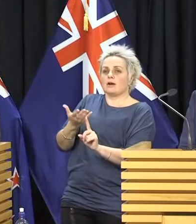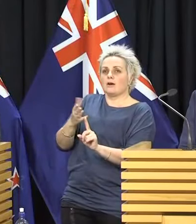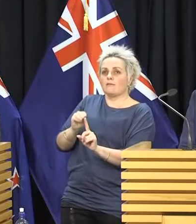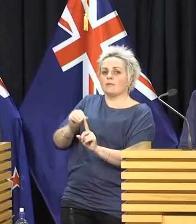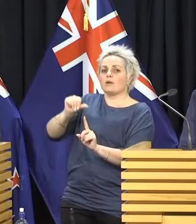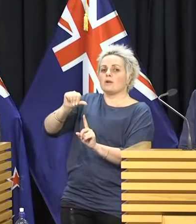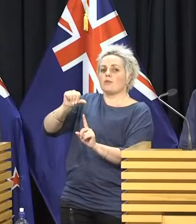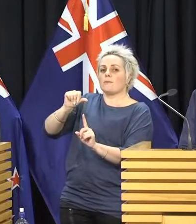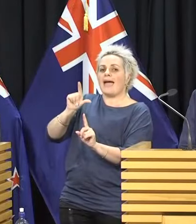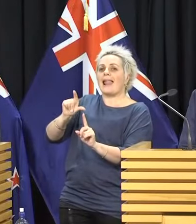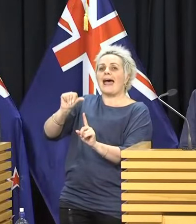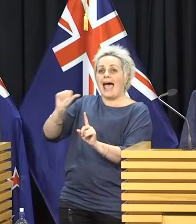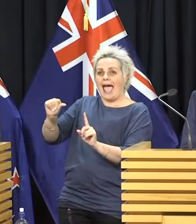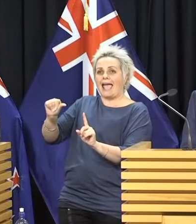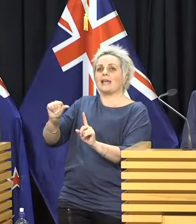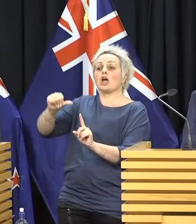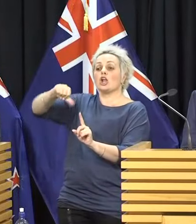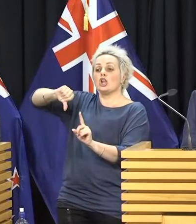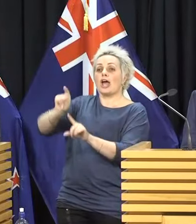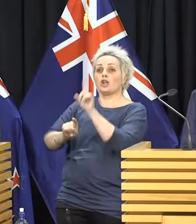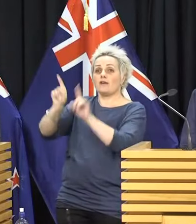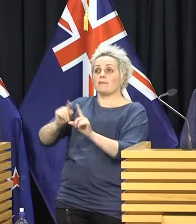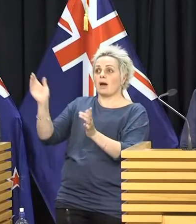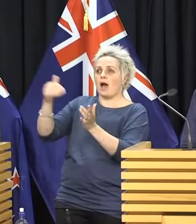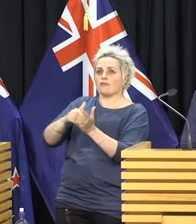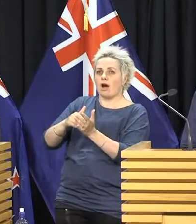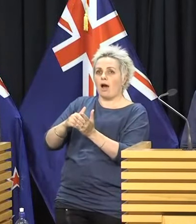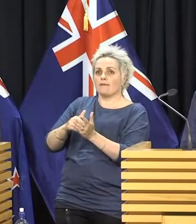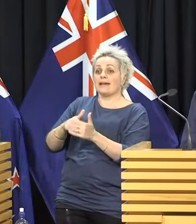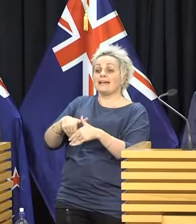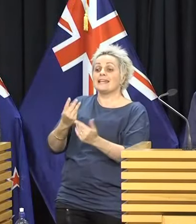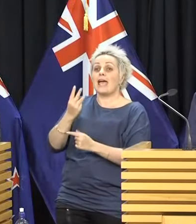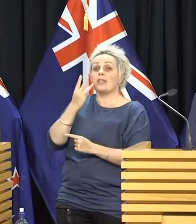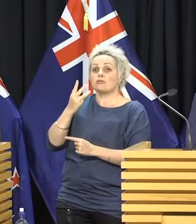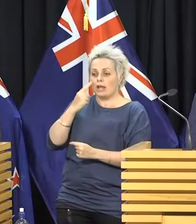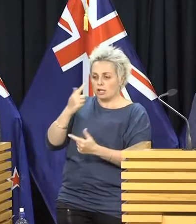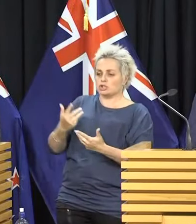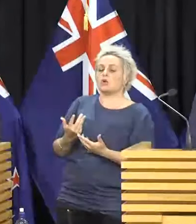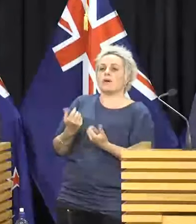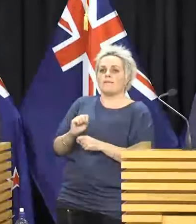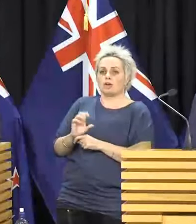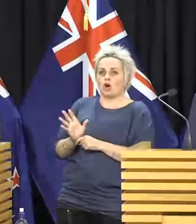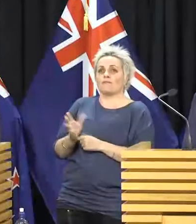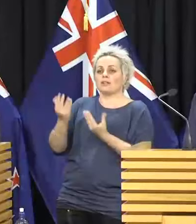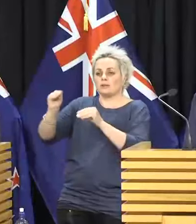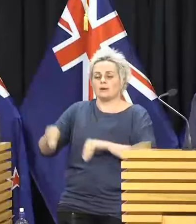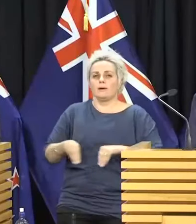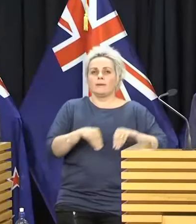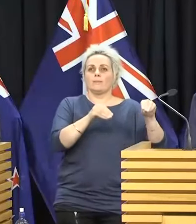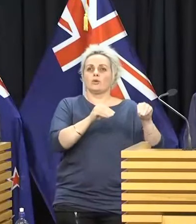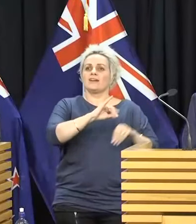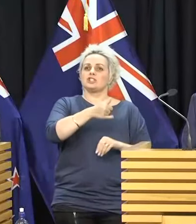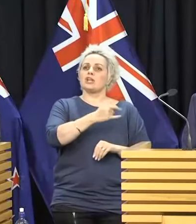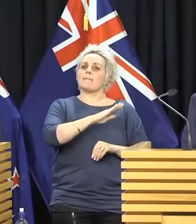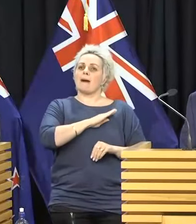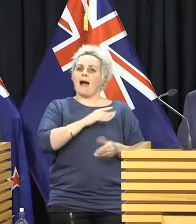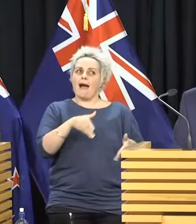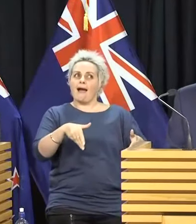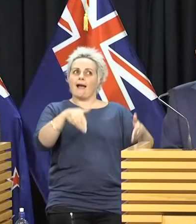Los Angeles. They have returned a positive test at around day 3 of their stay and are now in the Jet Park quarantine facility in